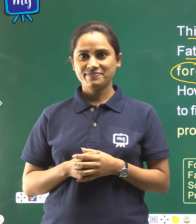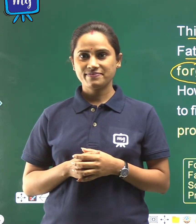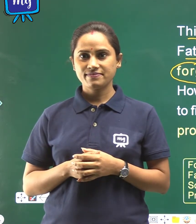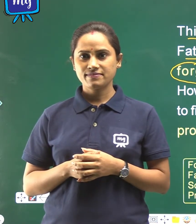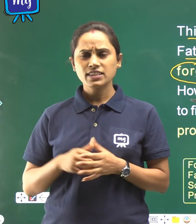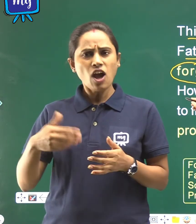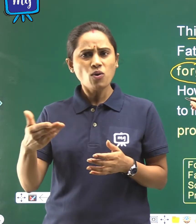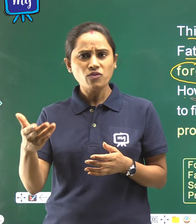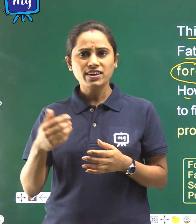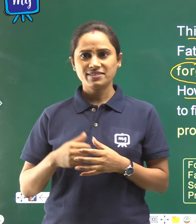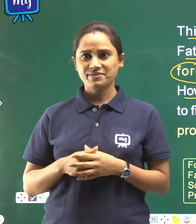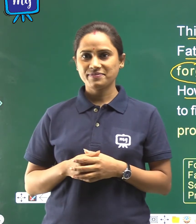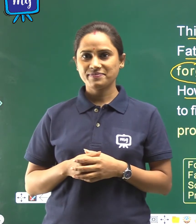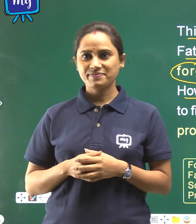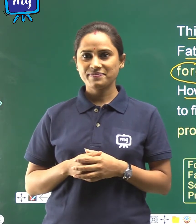However,